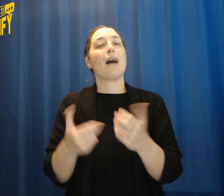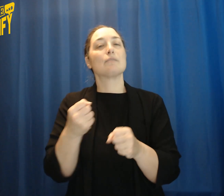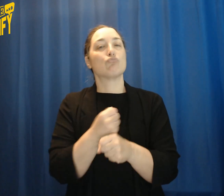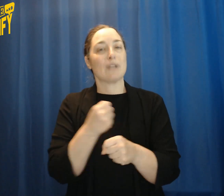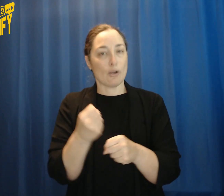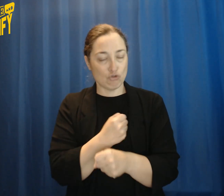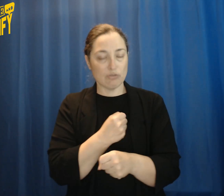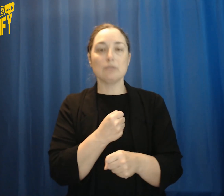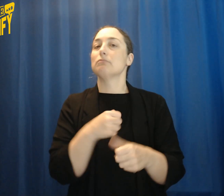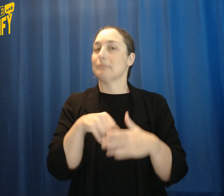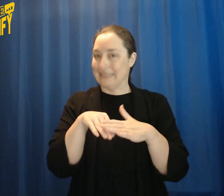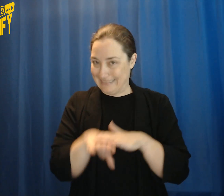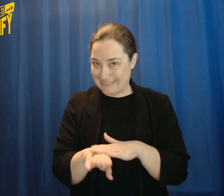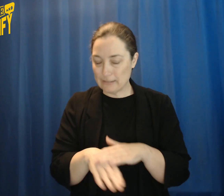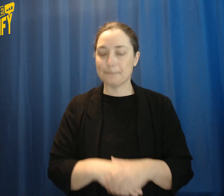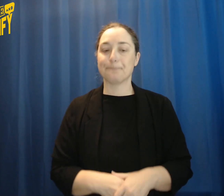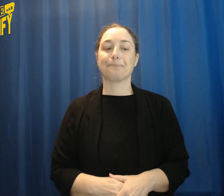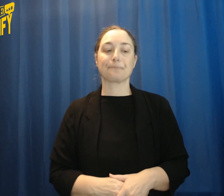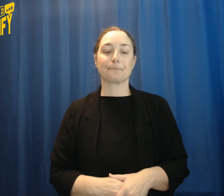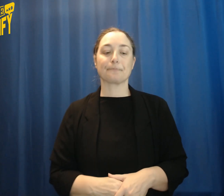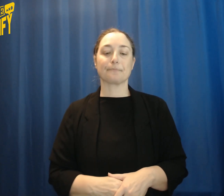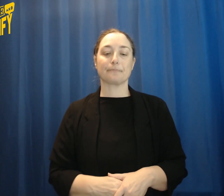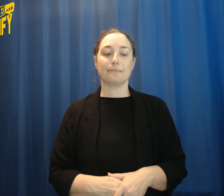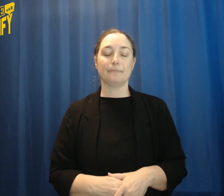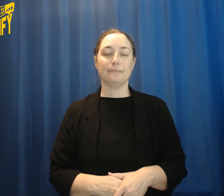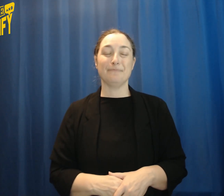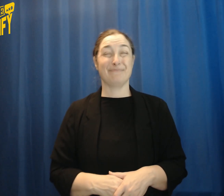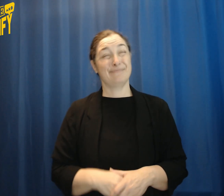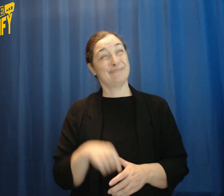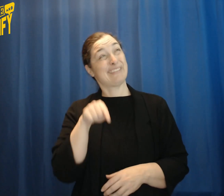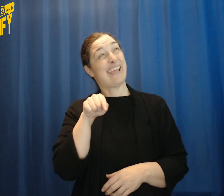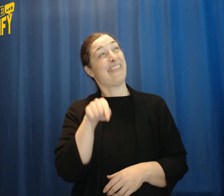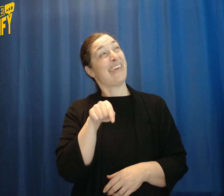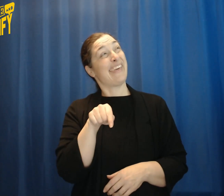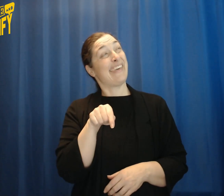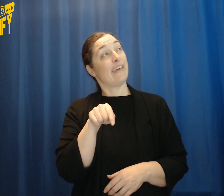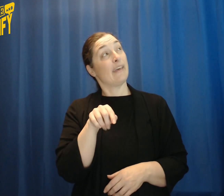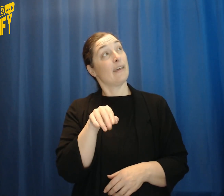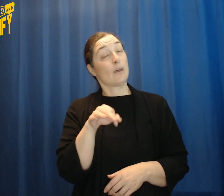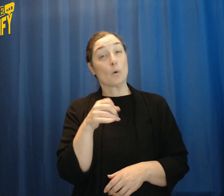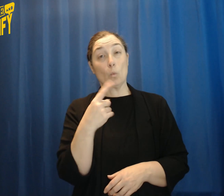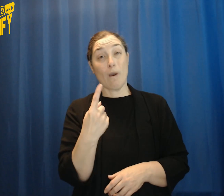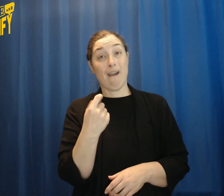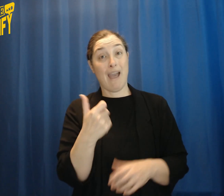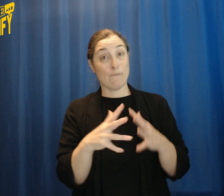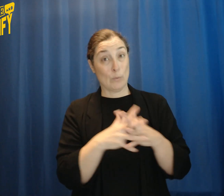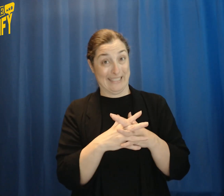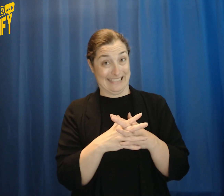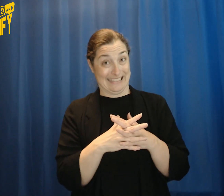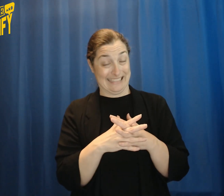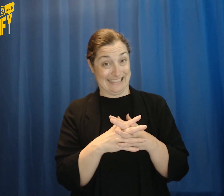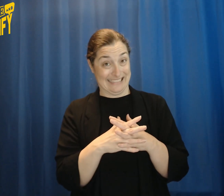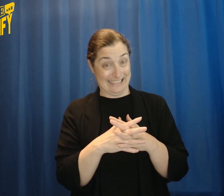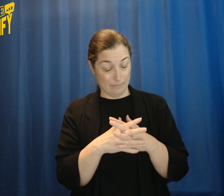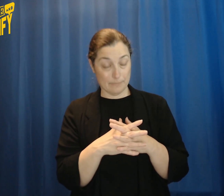there, and I was there a week and a half. One of the teachers comes out and